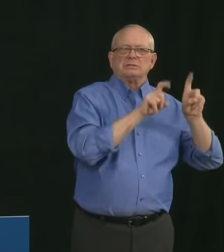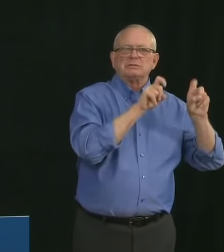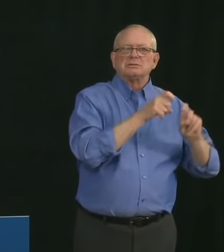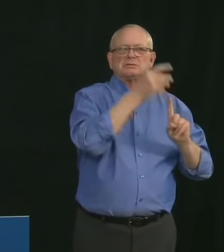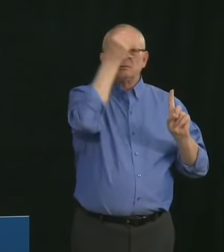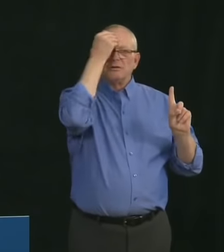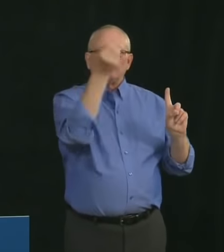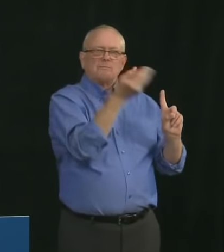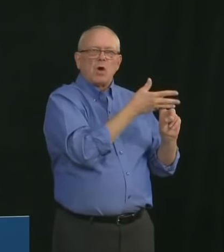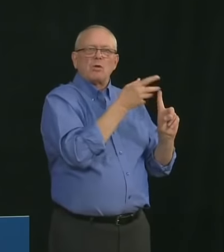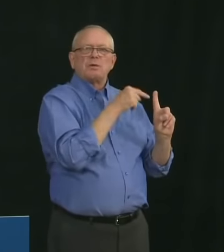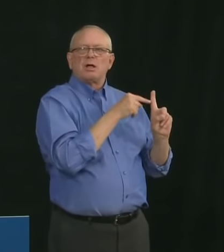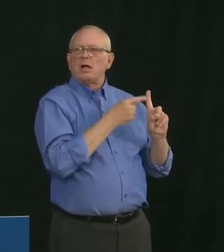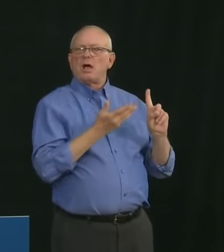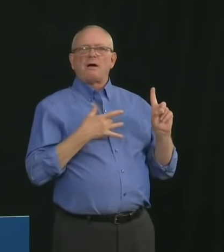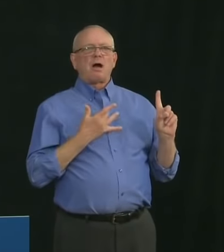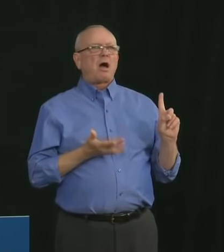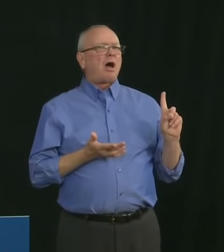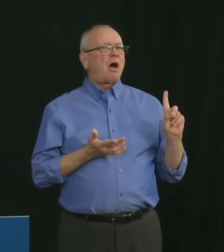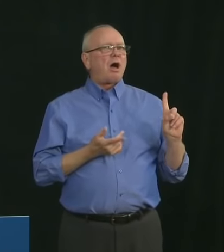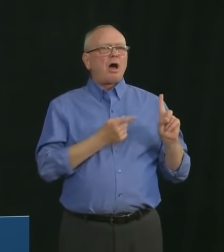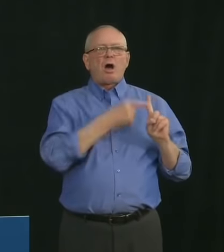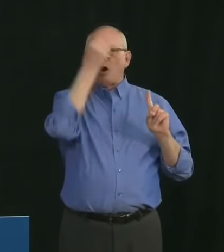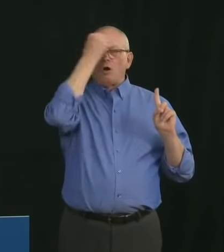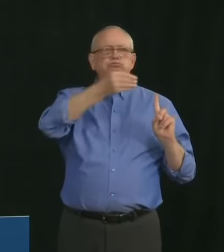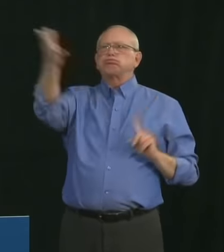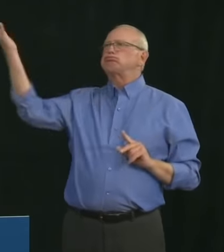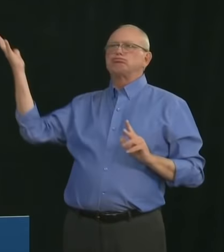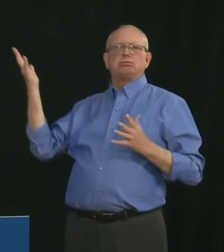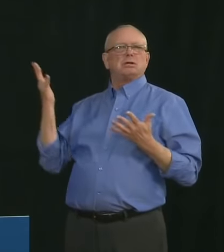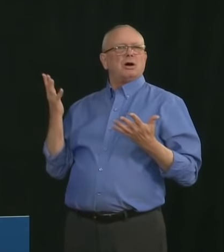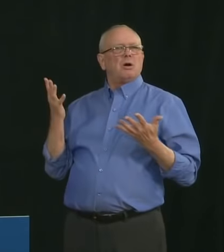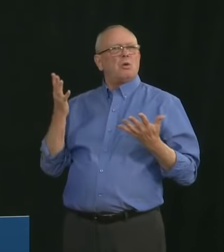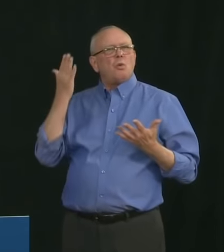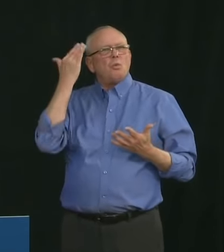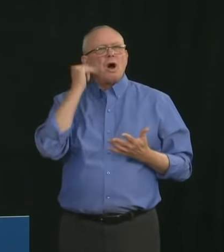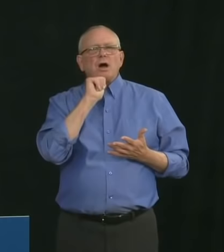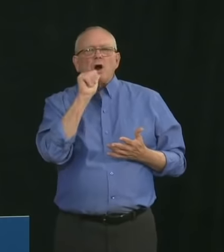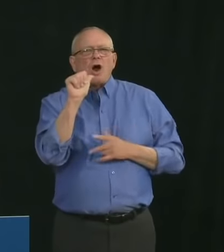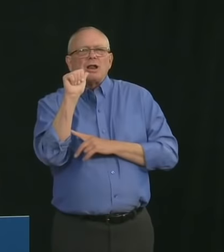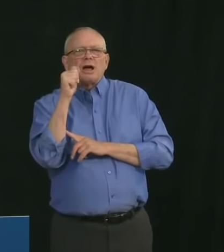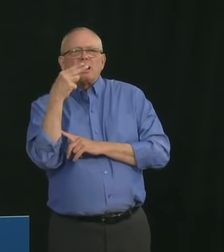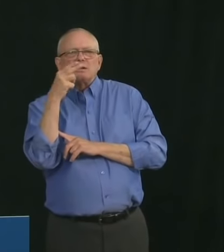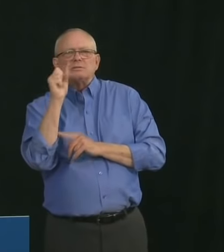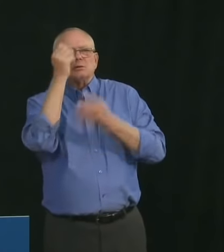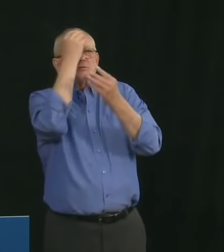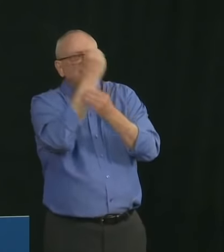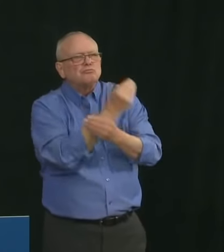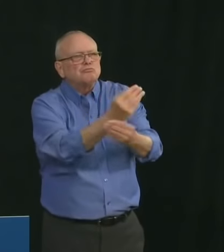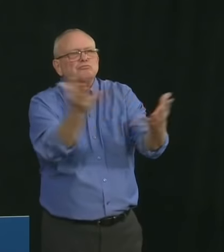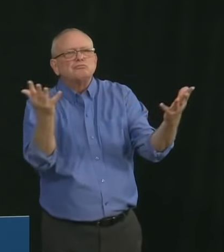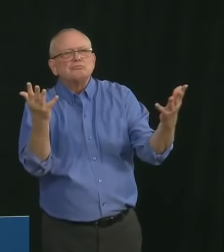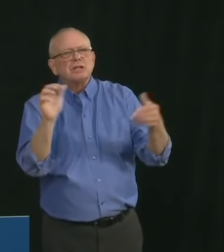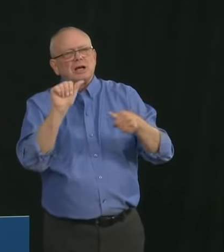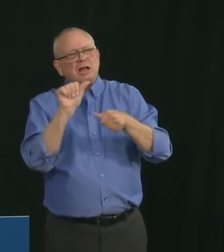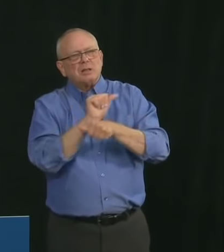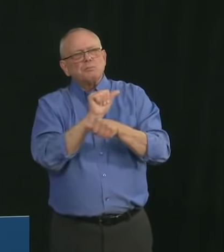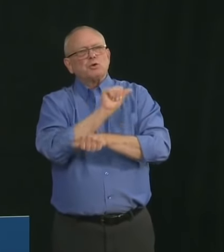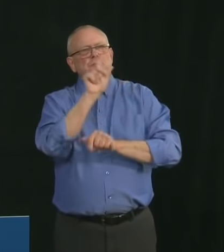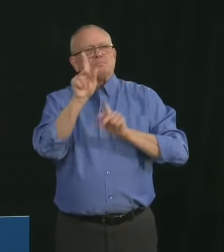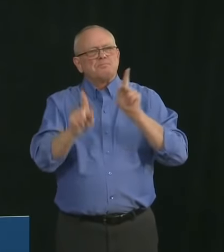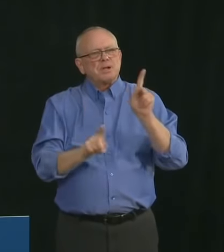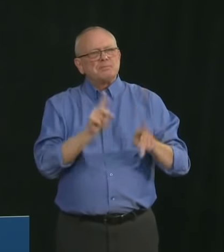trust, and also how you feel about these faulty tubes. So I did learn about this earlier